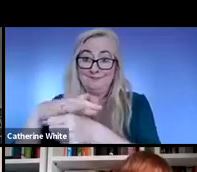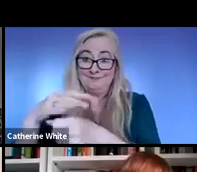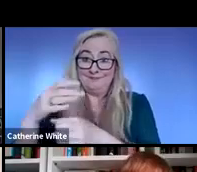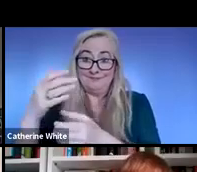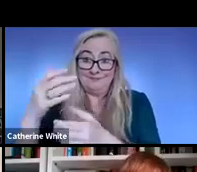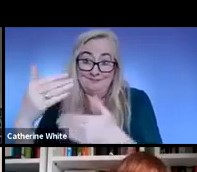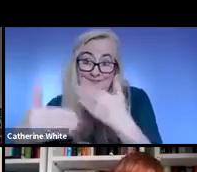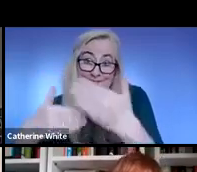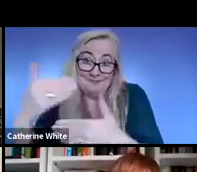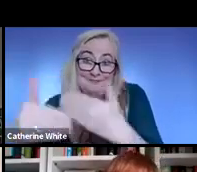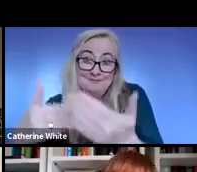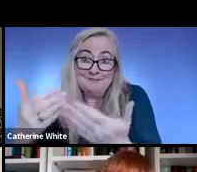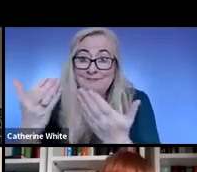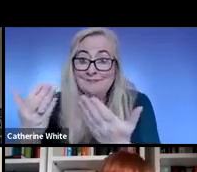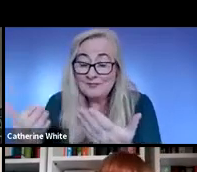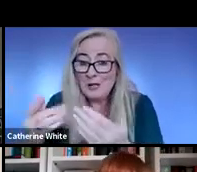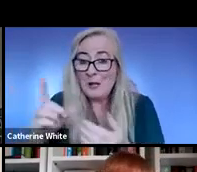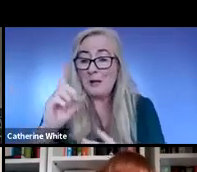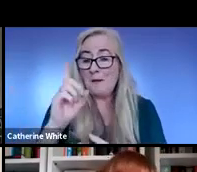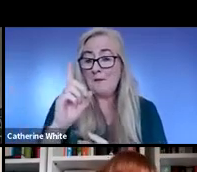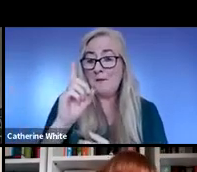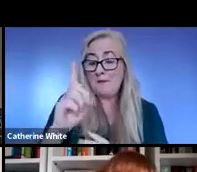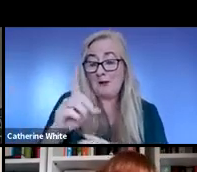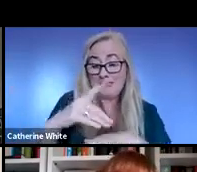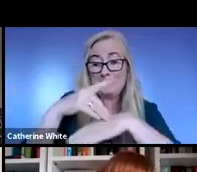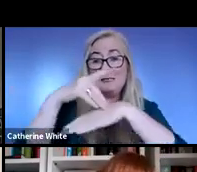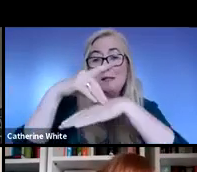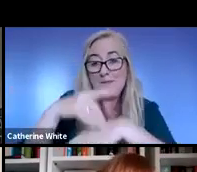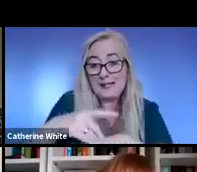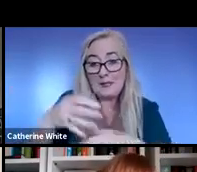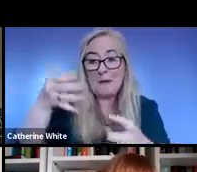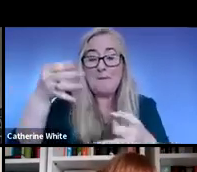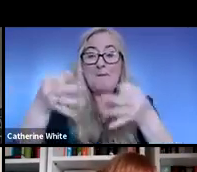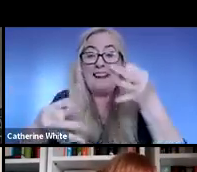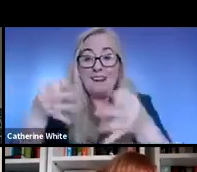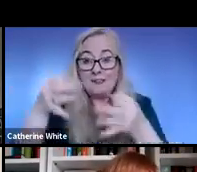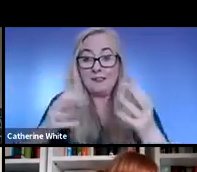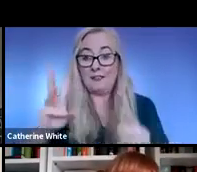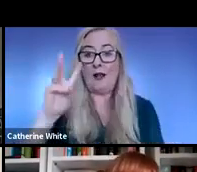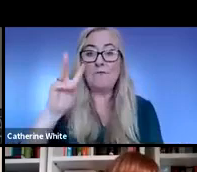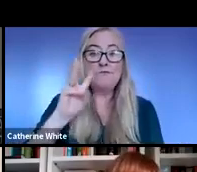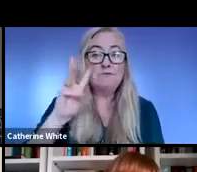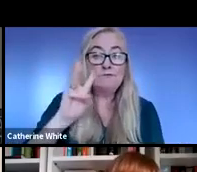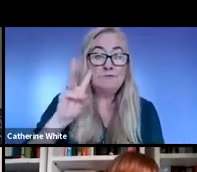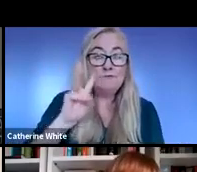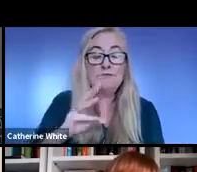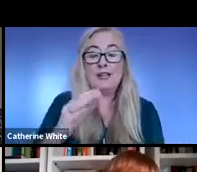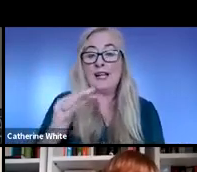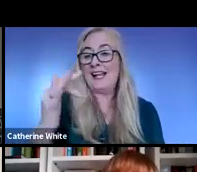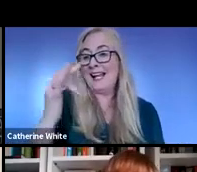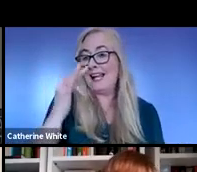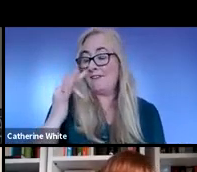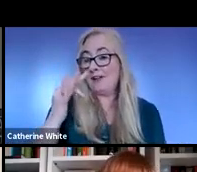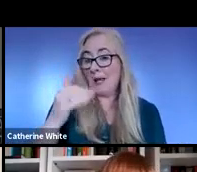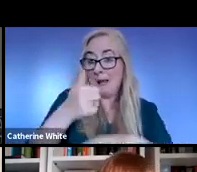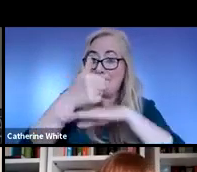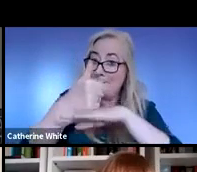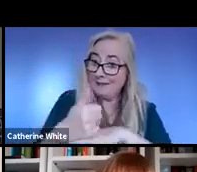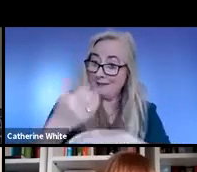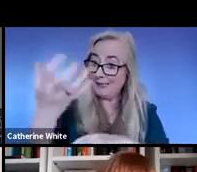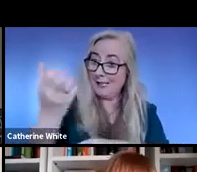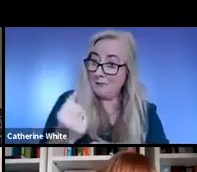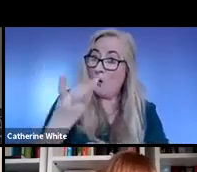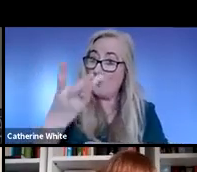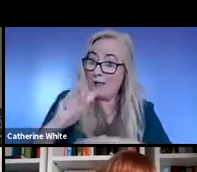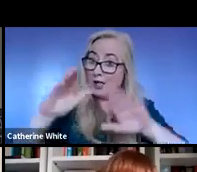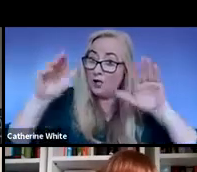So, it really will depend on the political will in terms of whether or not a basic income will be introduced